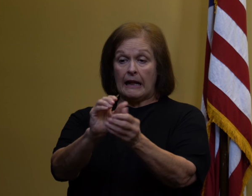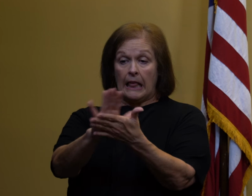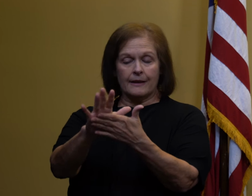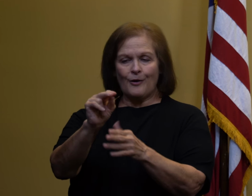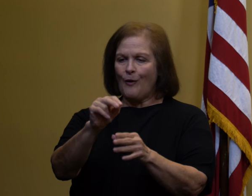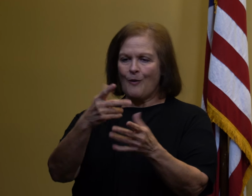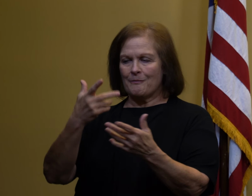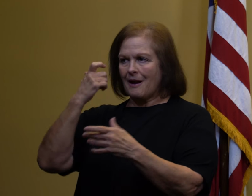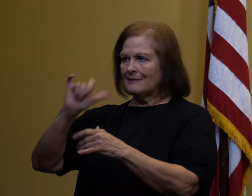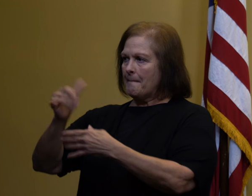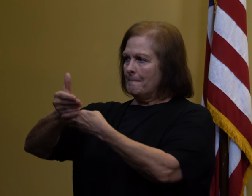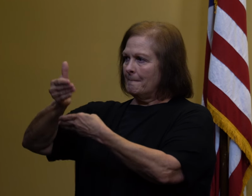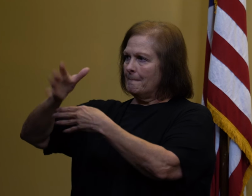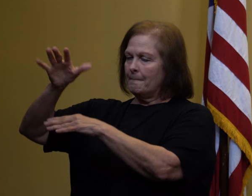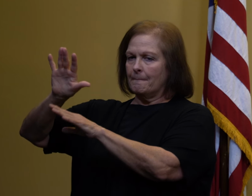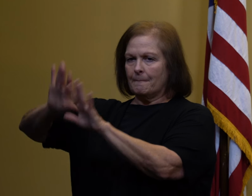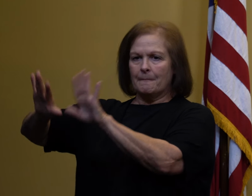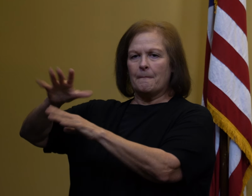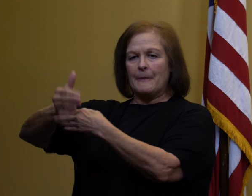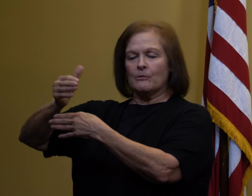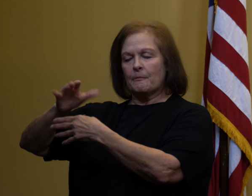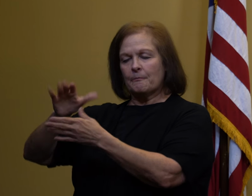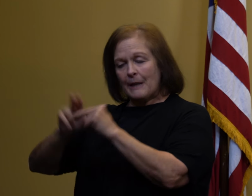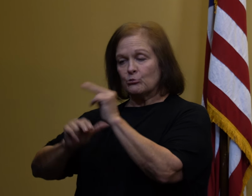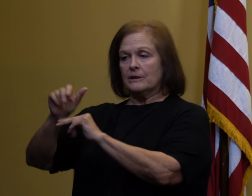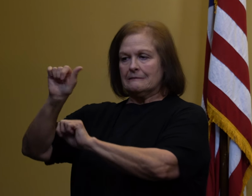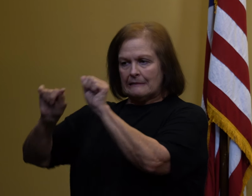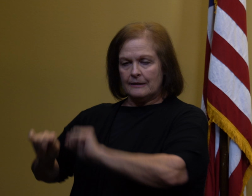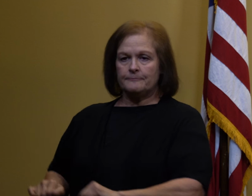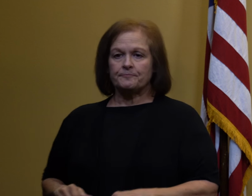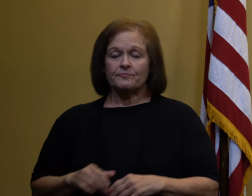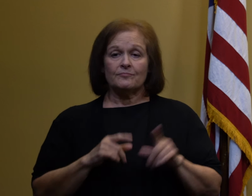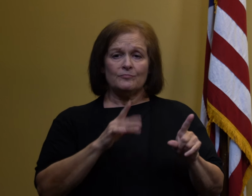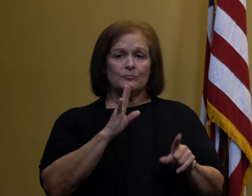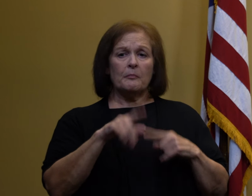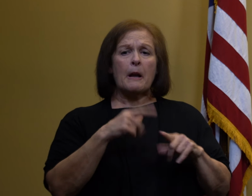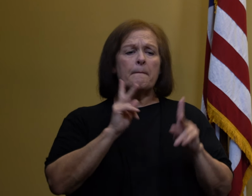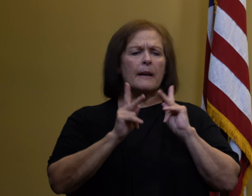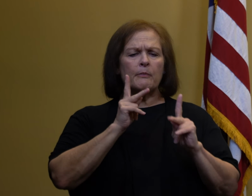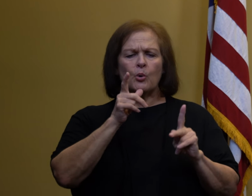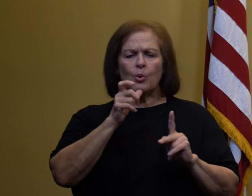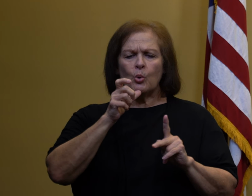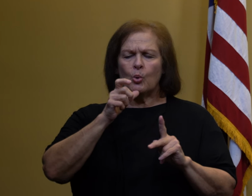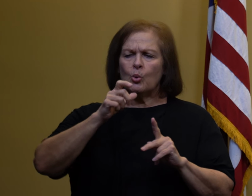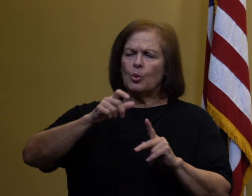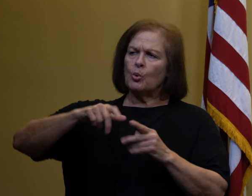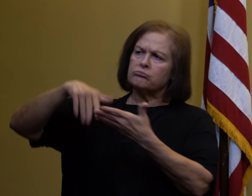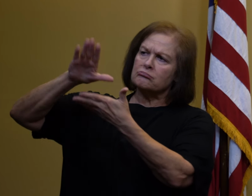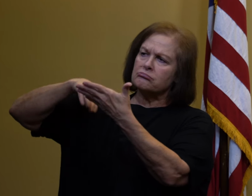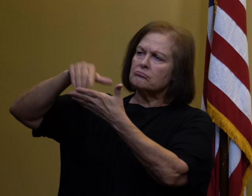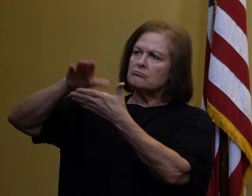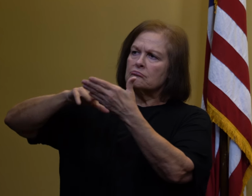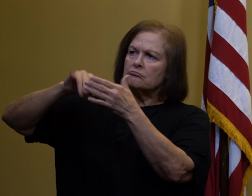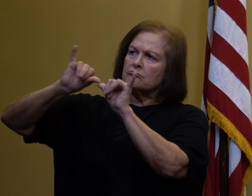on private buildings, is there going to be a delineation between like street art, like if people got a mural painted on the side,